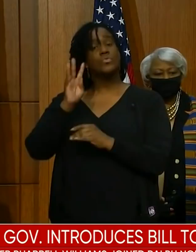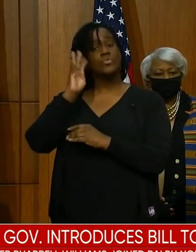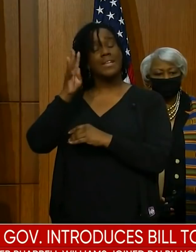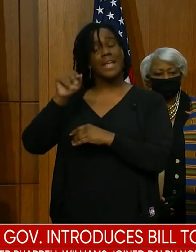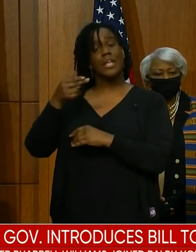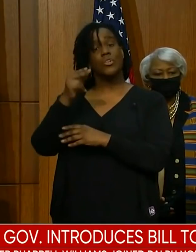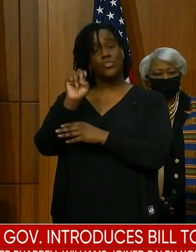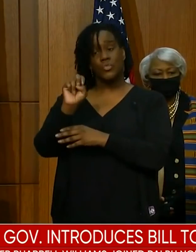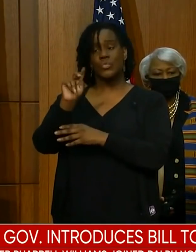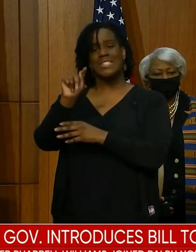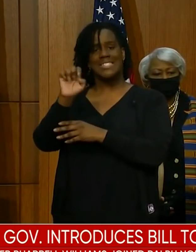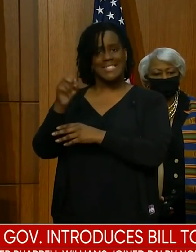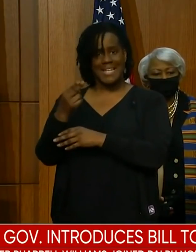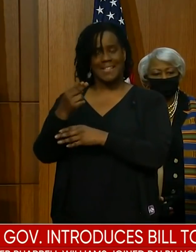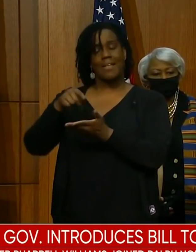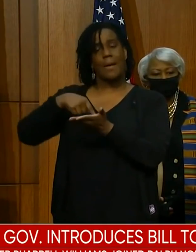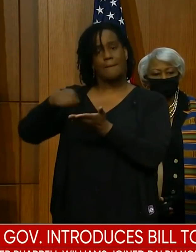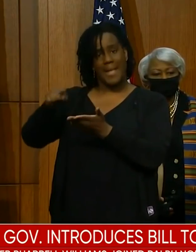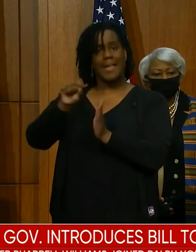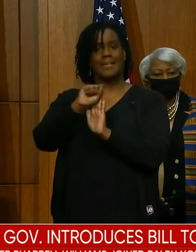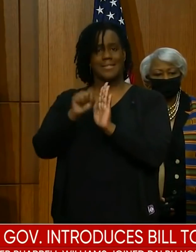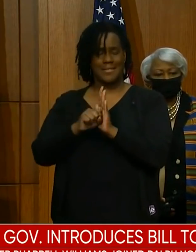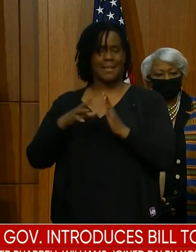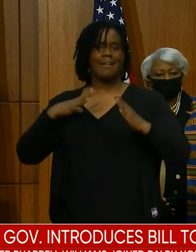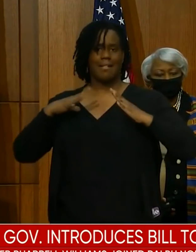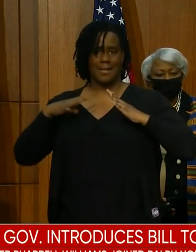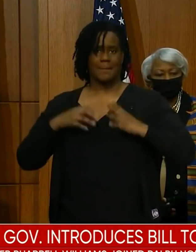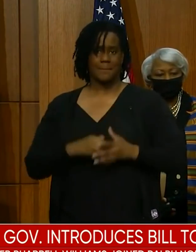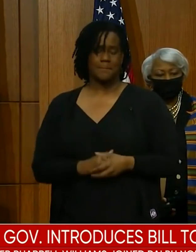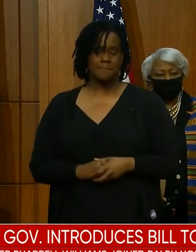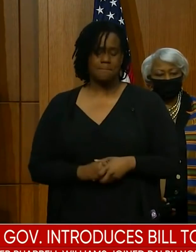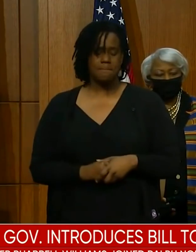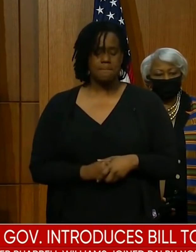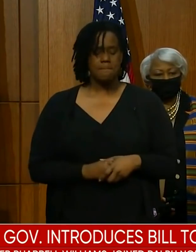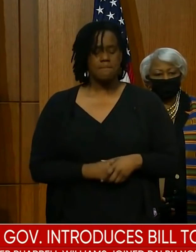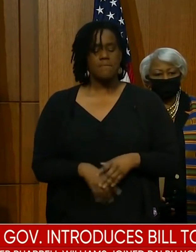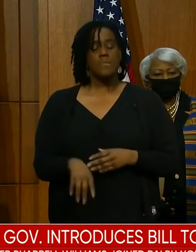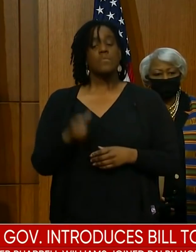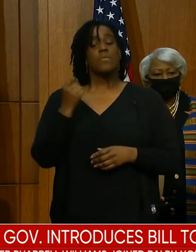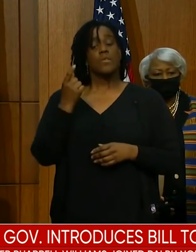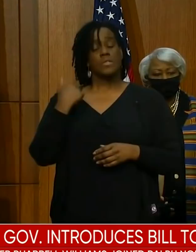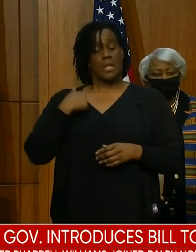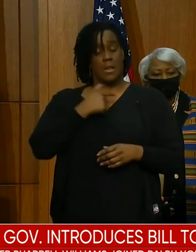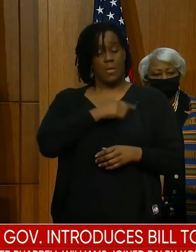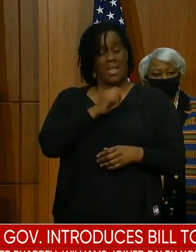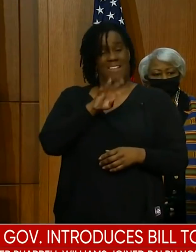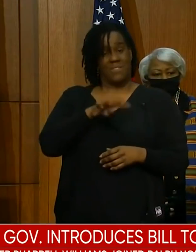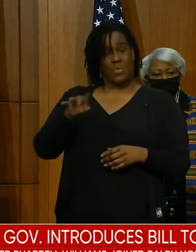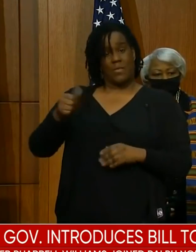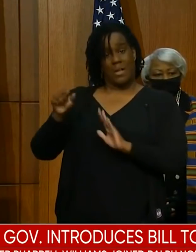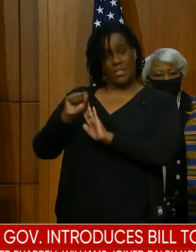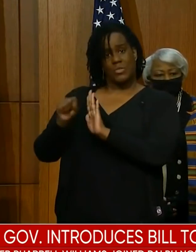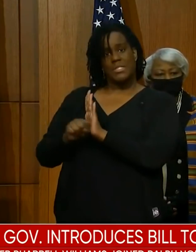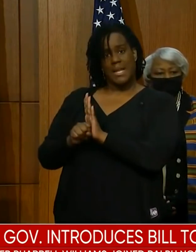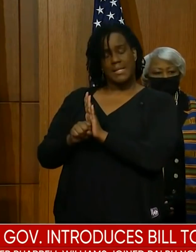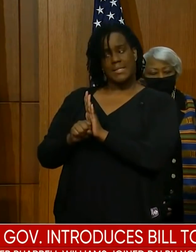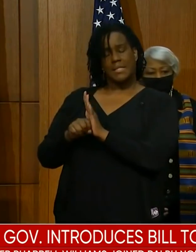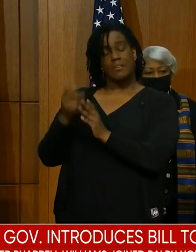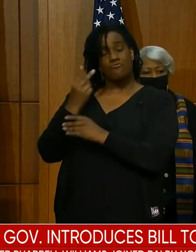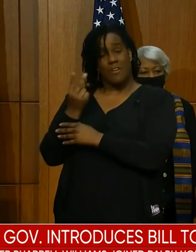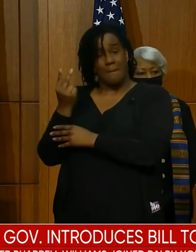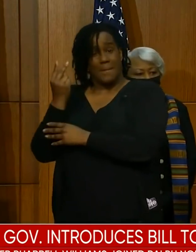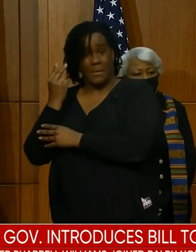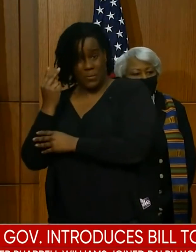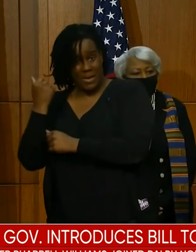commemorates the day word of the Emancipation Proclamation reached Texas, freeing former slaves more than